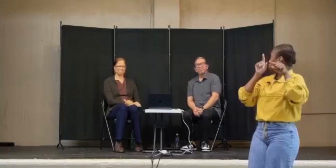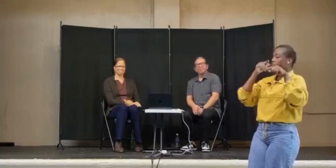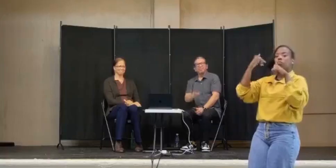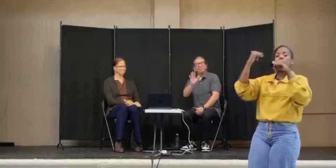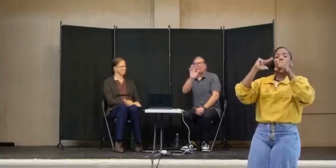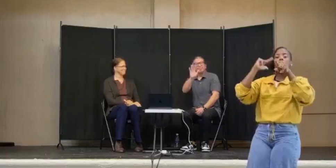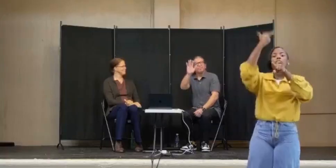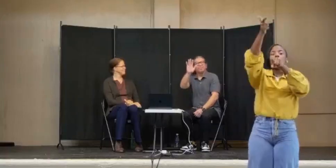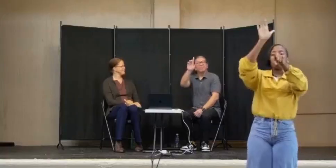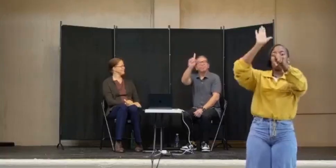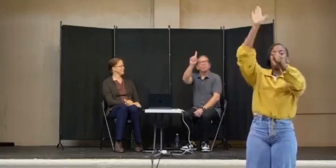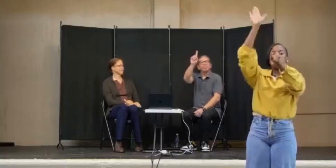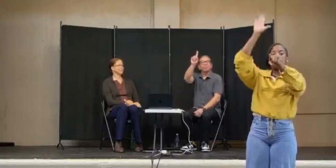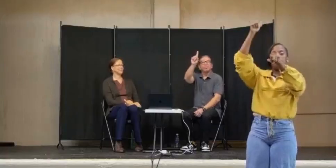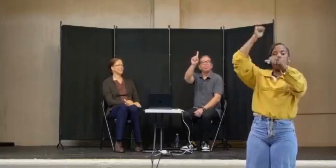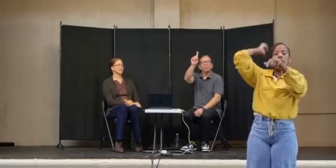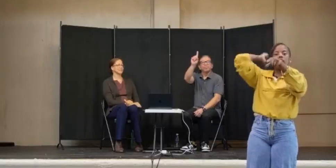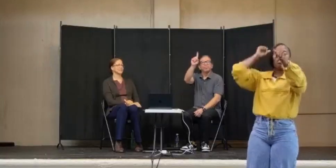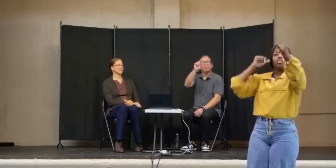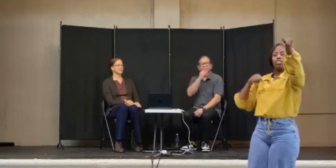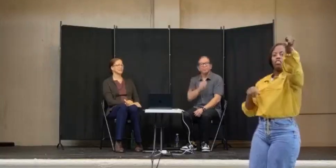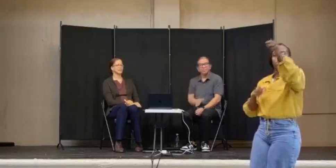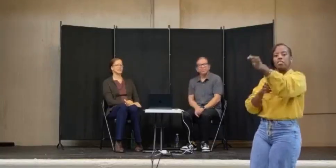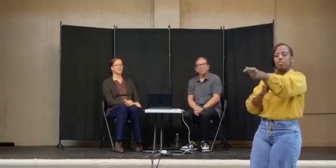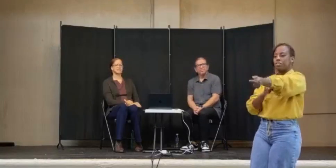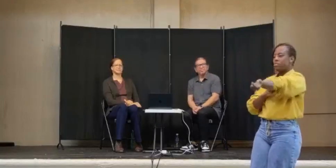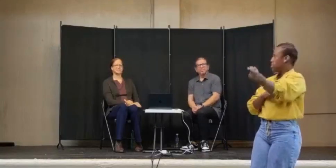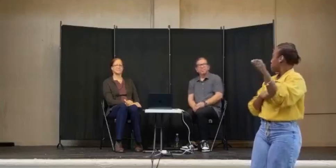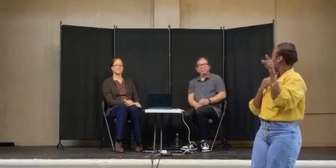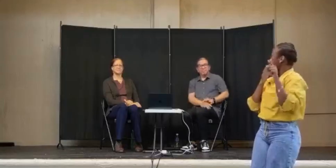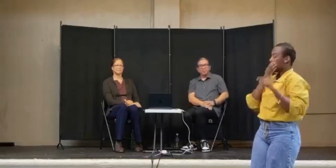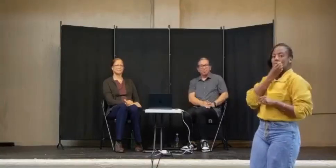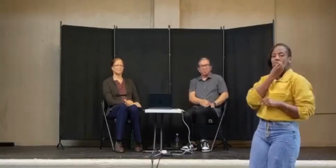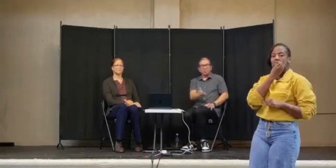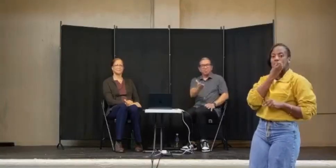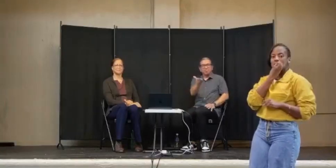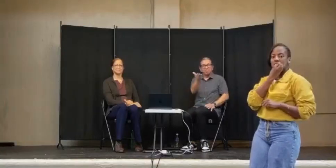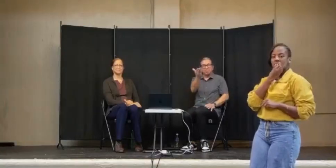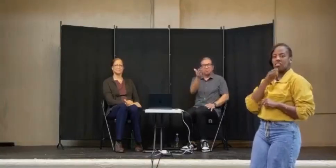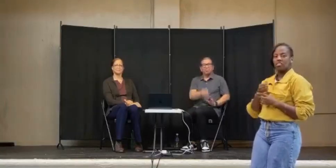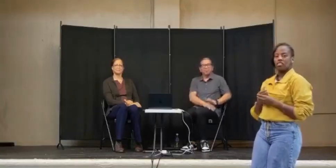you. Oh, that's fine.